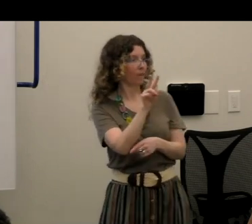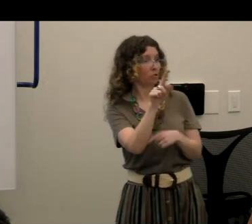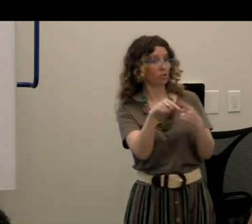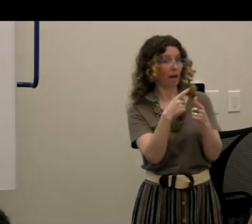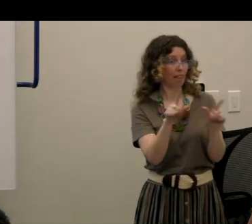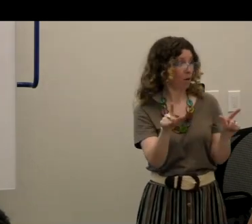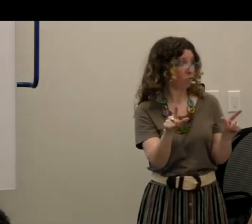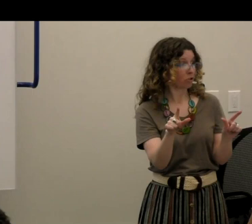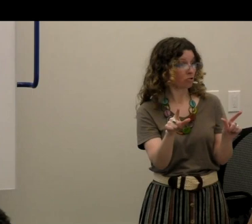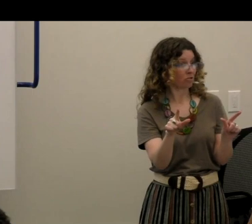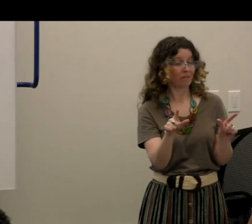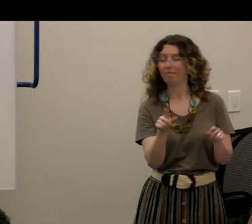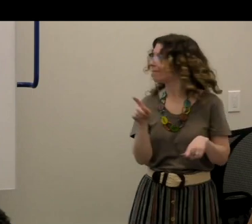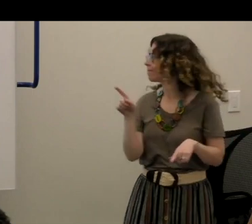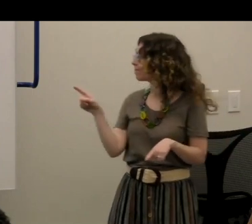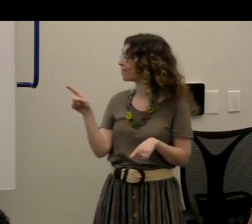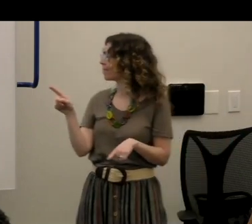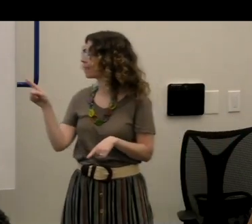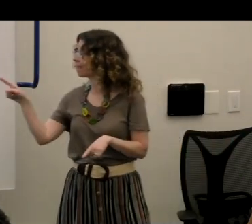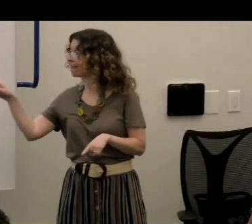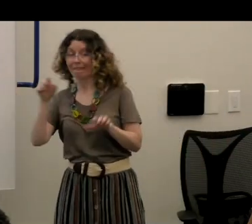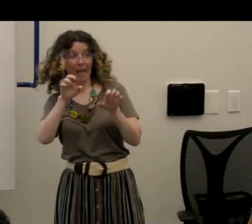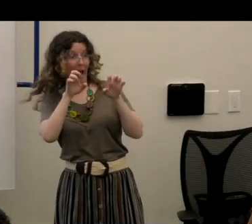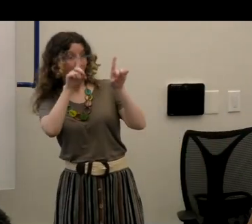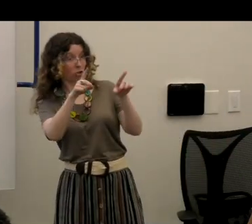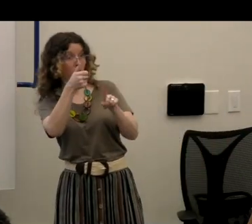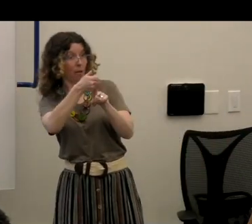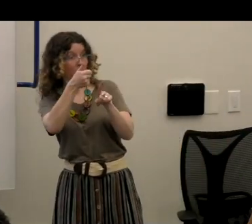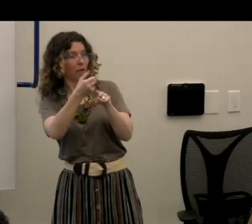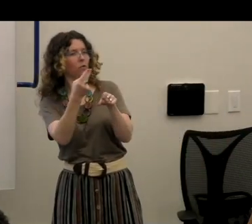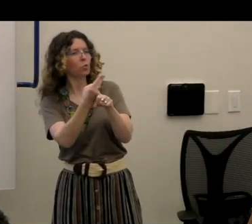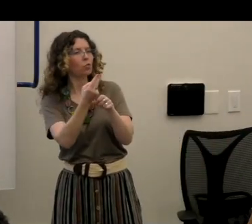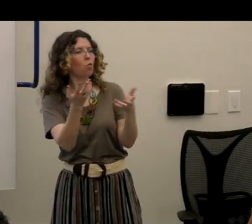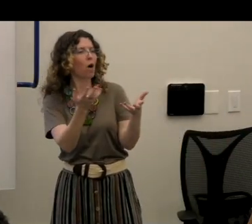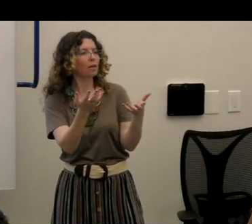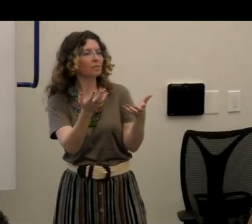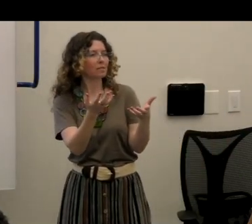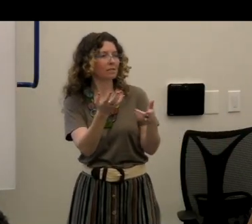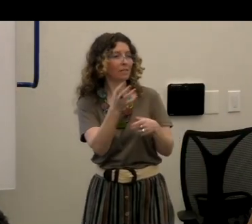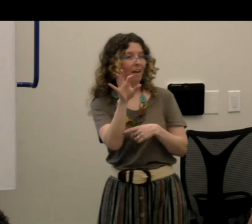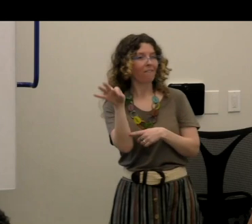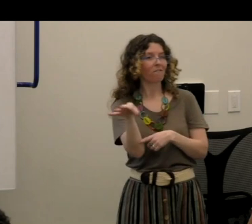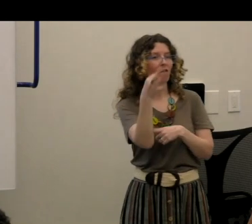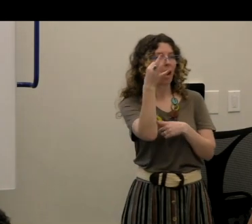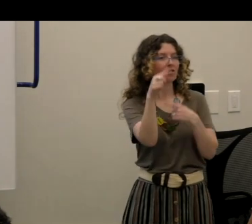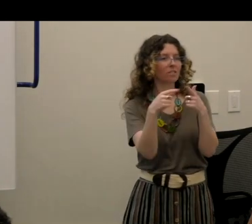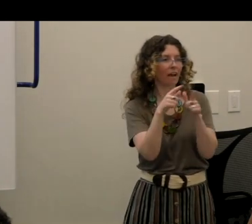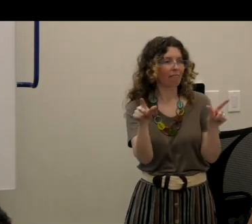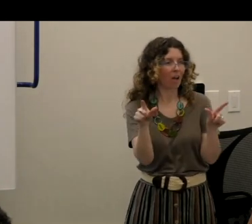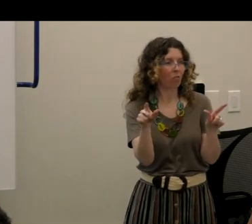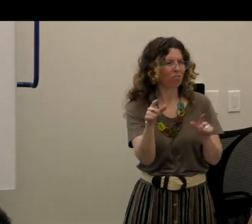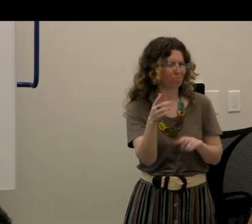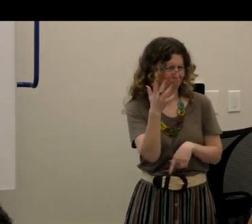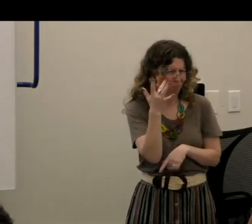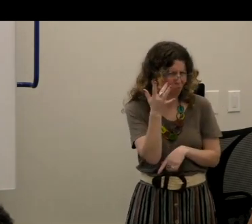kids brought their Martha Vineyard language as well to this school. And the educators themselves, what language did they